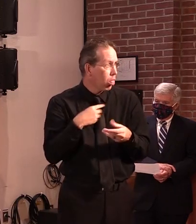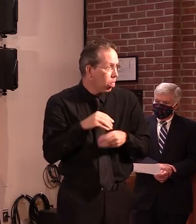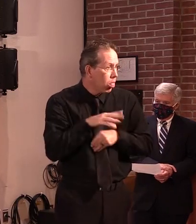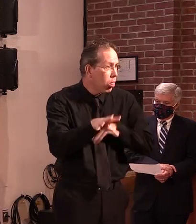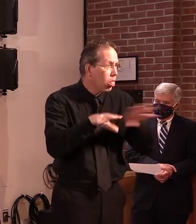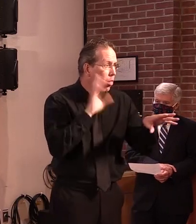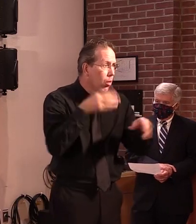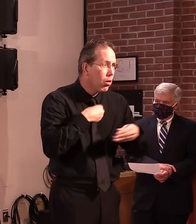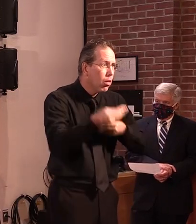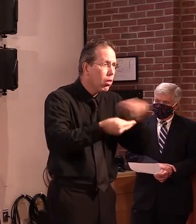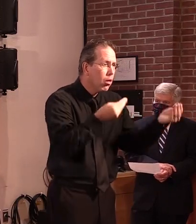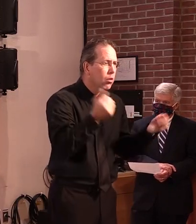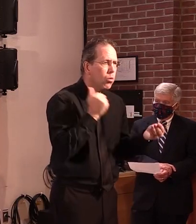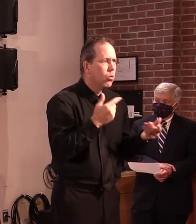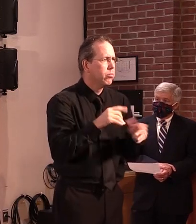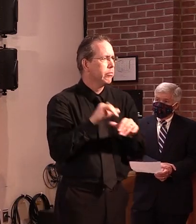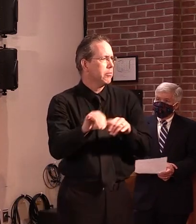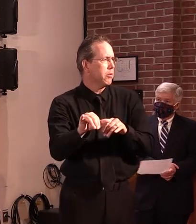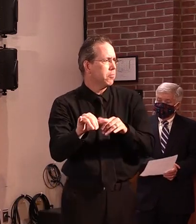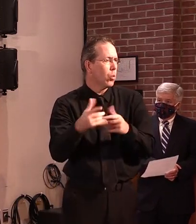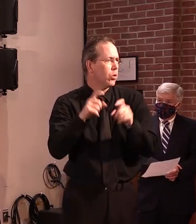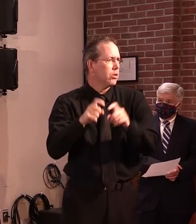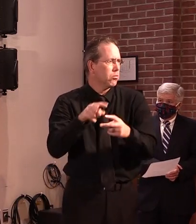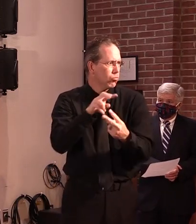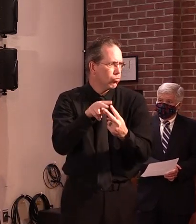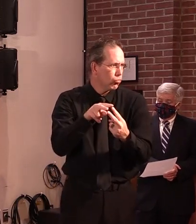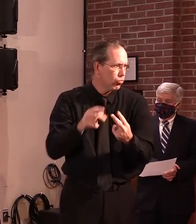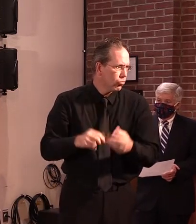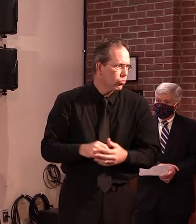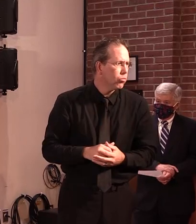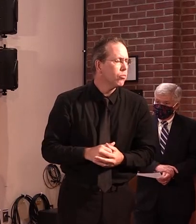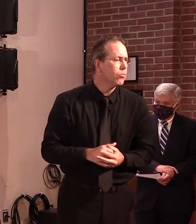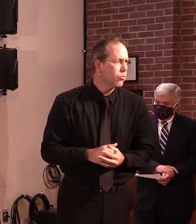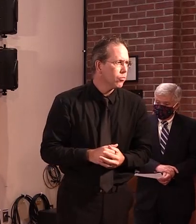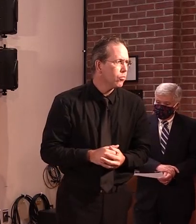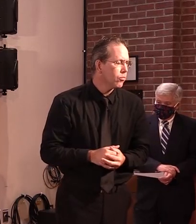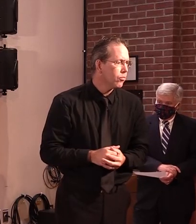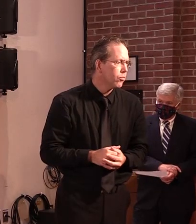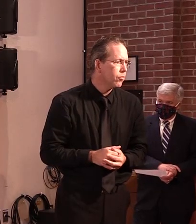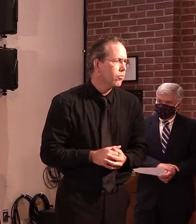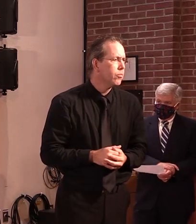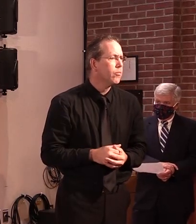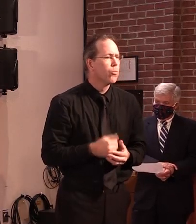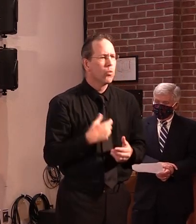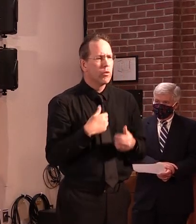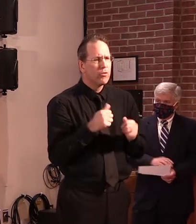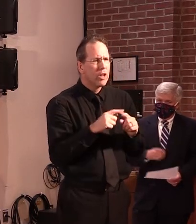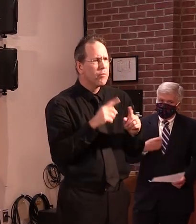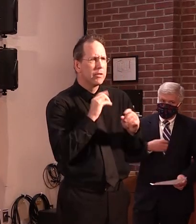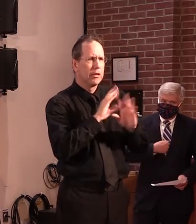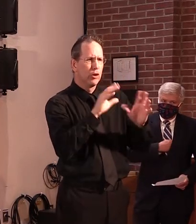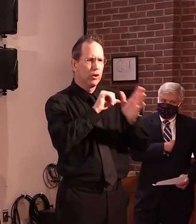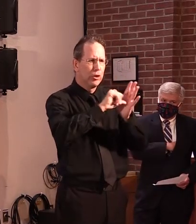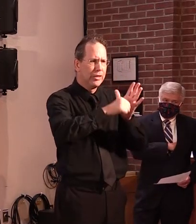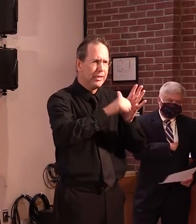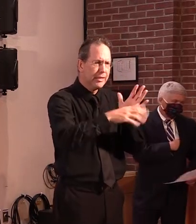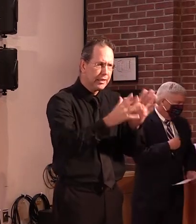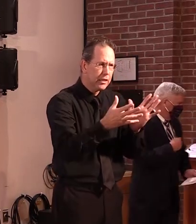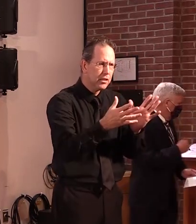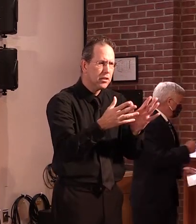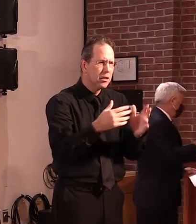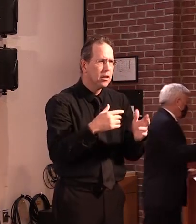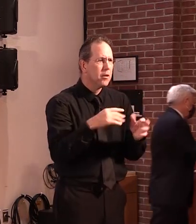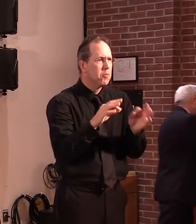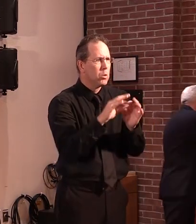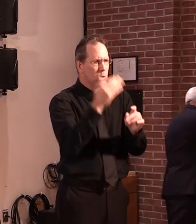to others in the school environment. One point we've been trying to make very clear all along is that